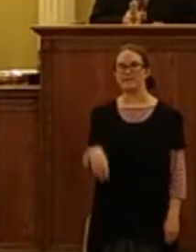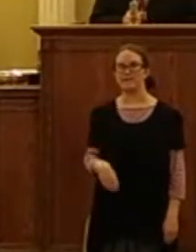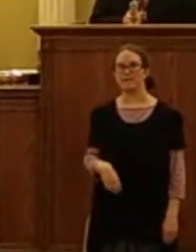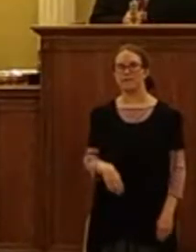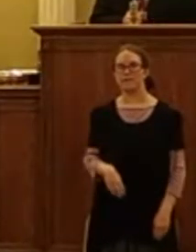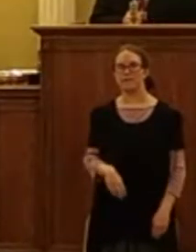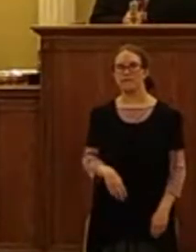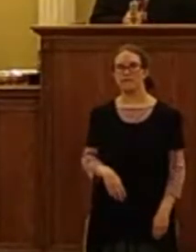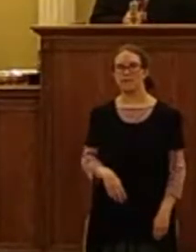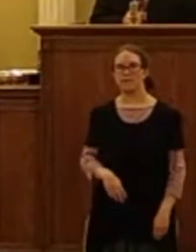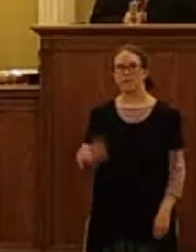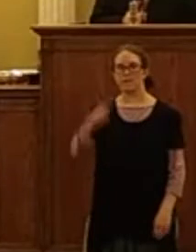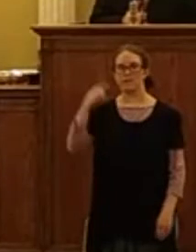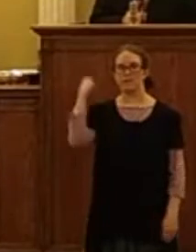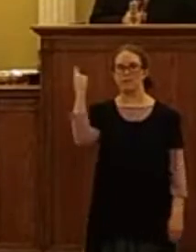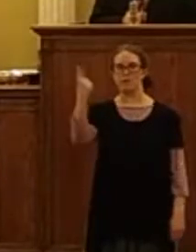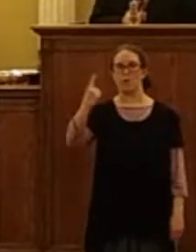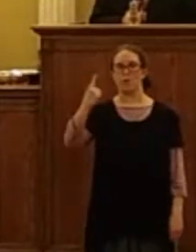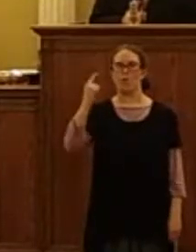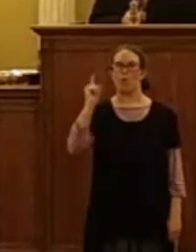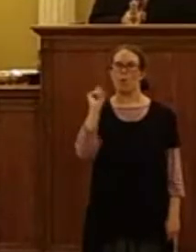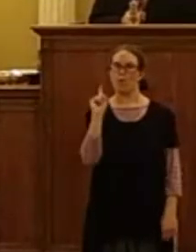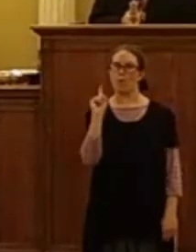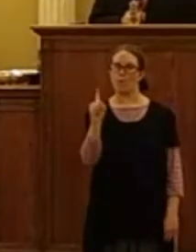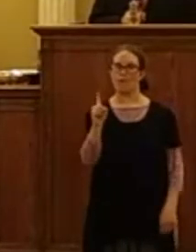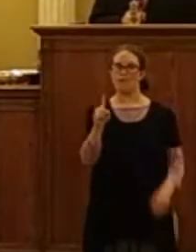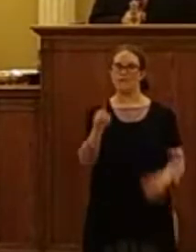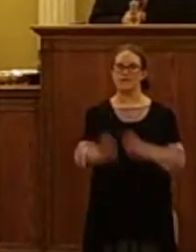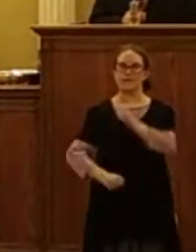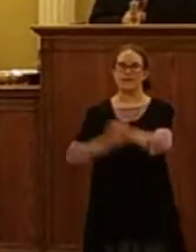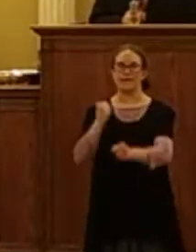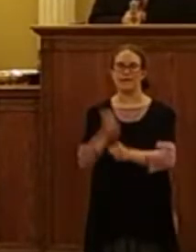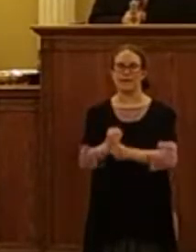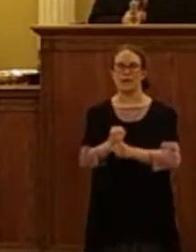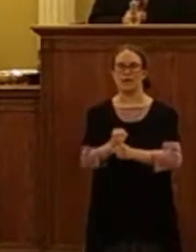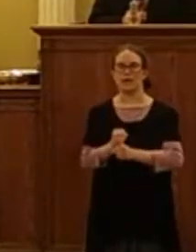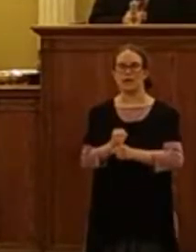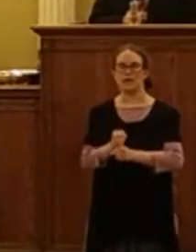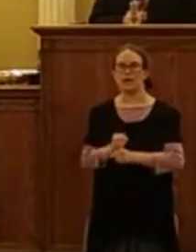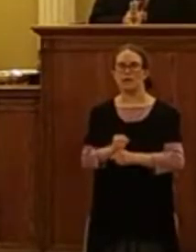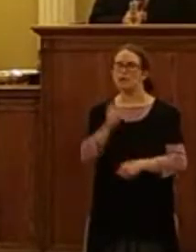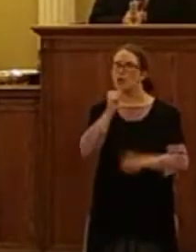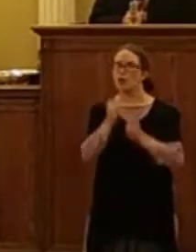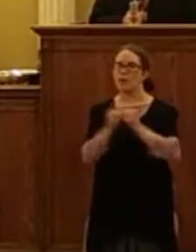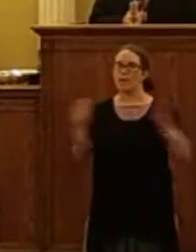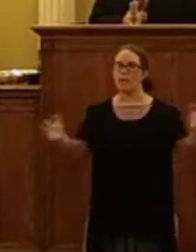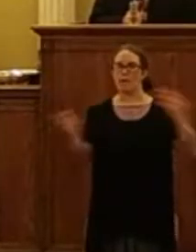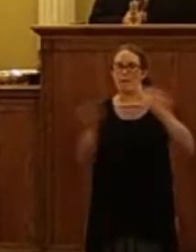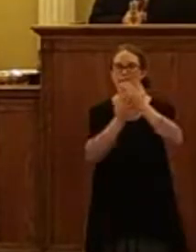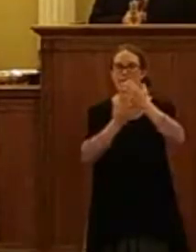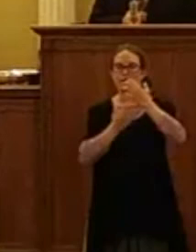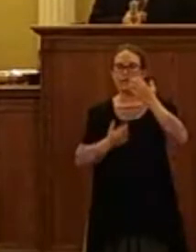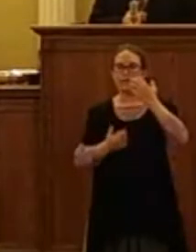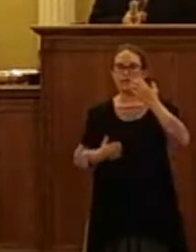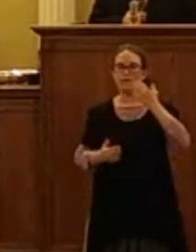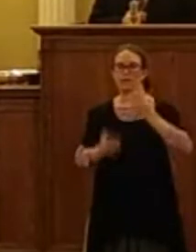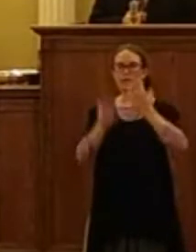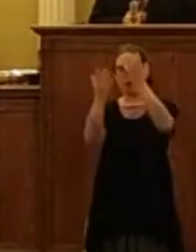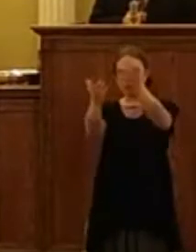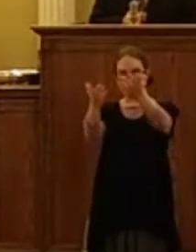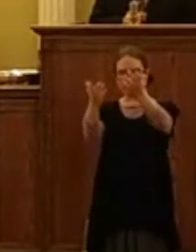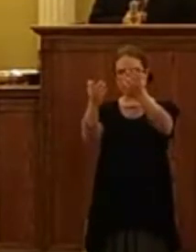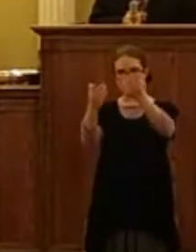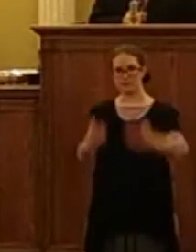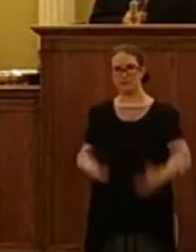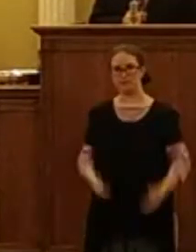the high priest alone, once every year, not without blood, which he offered for